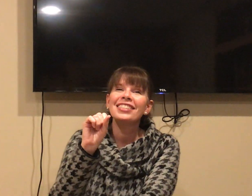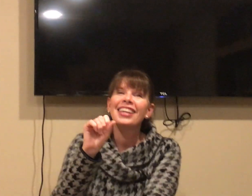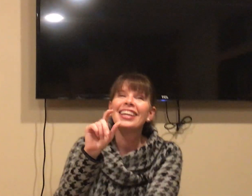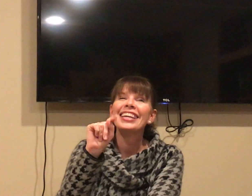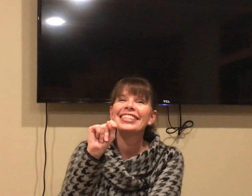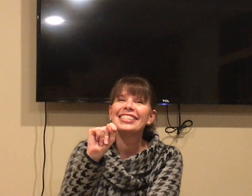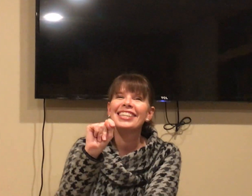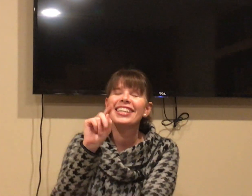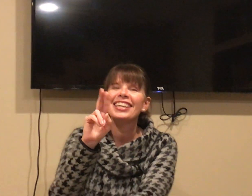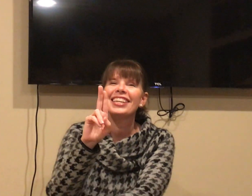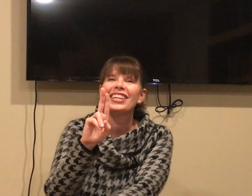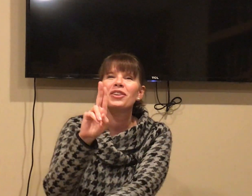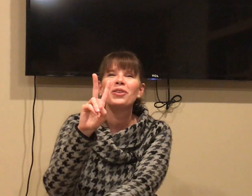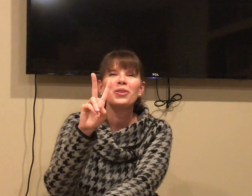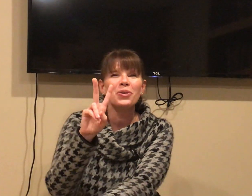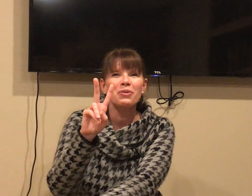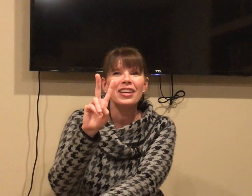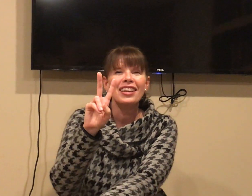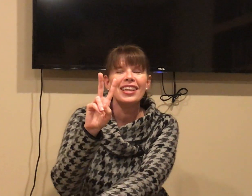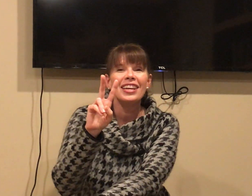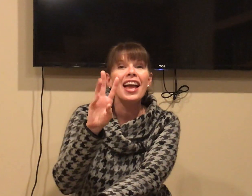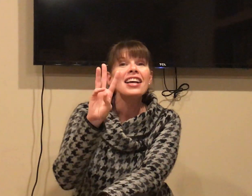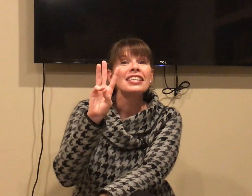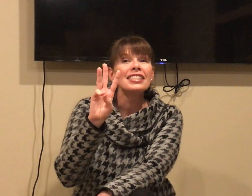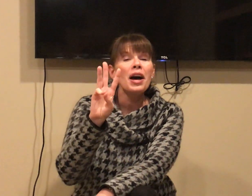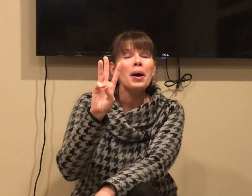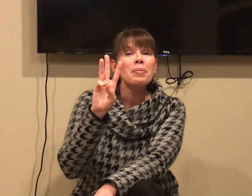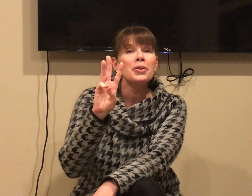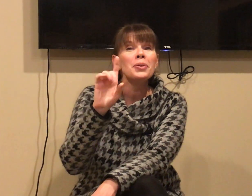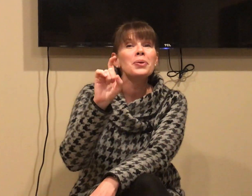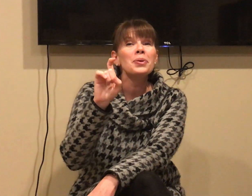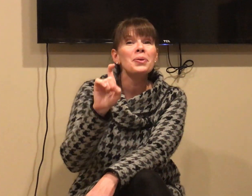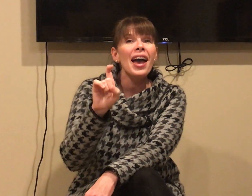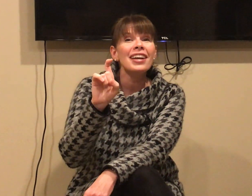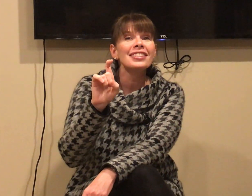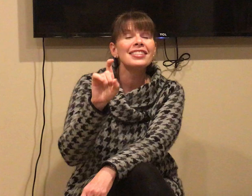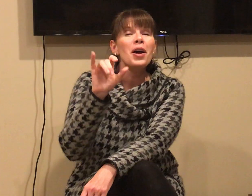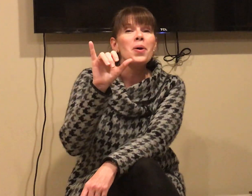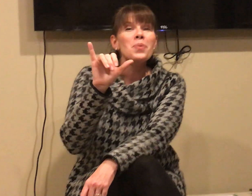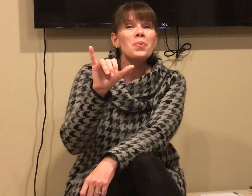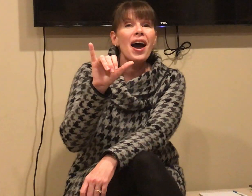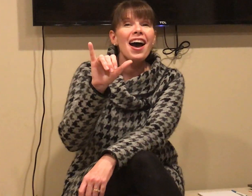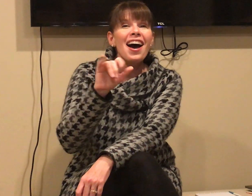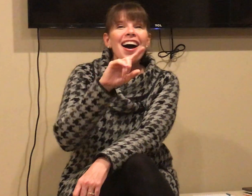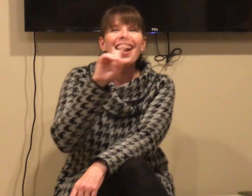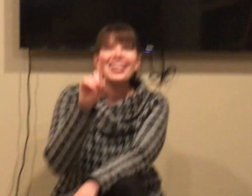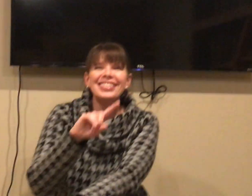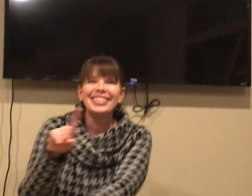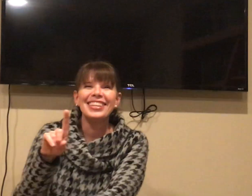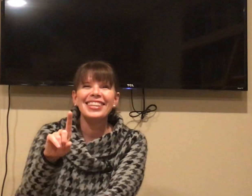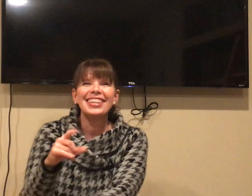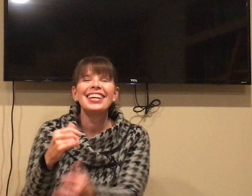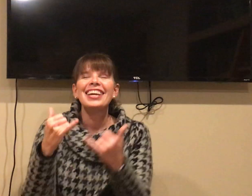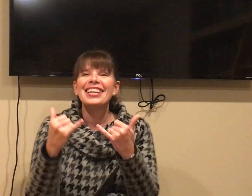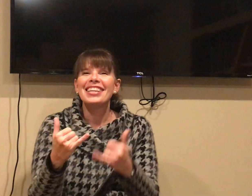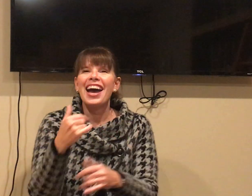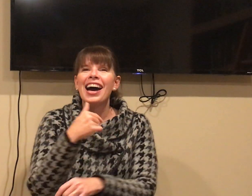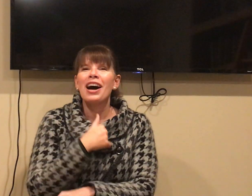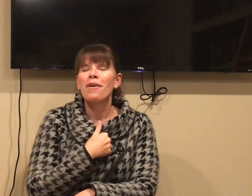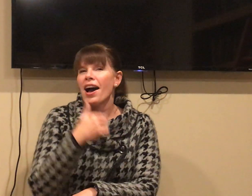S, T, U, V, W, X, Y, Z. Now